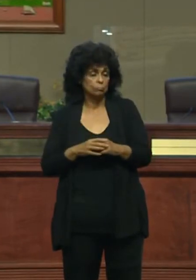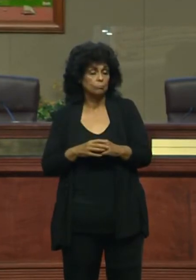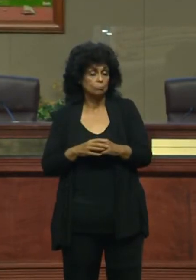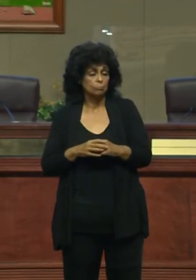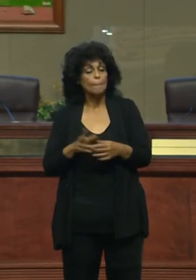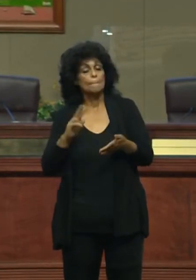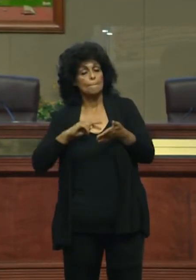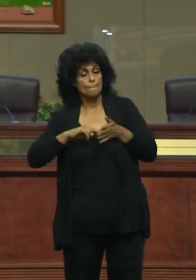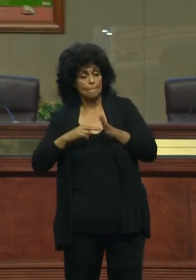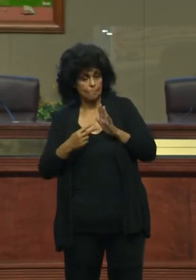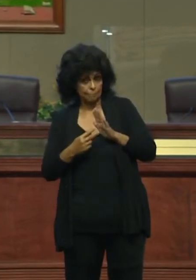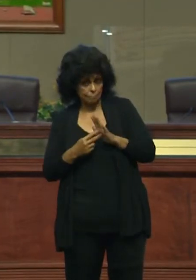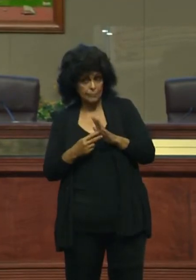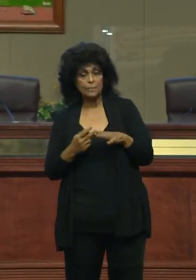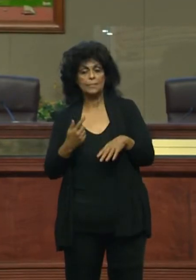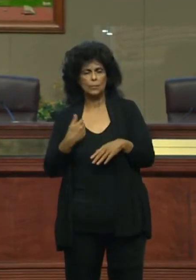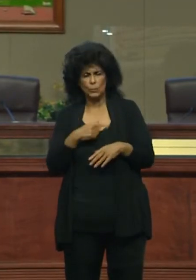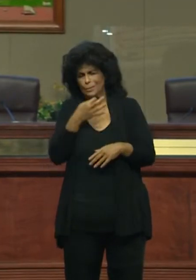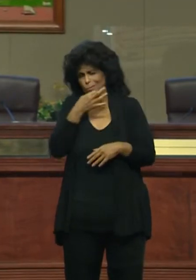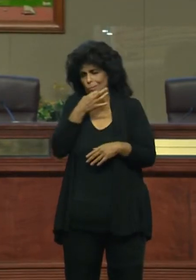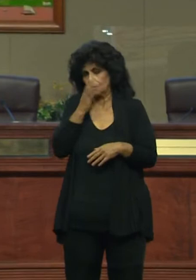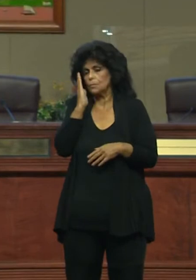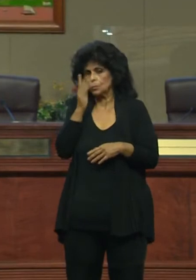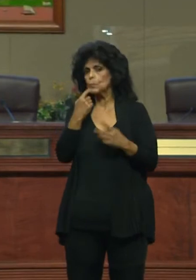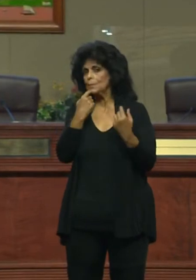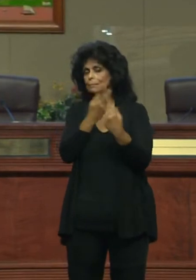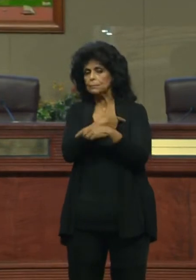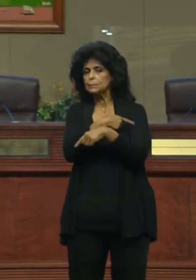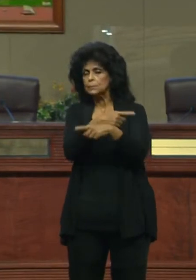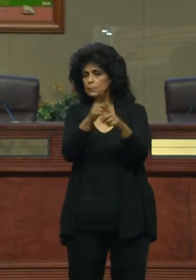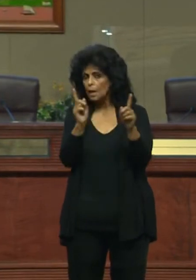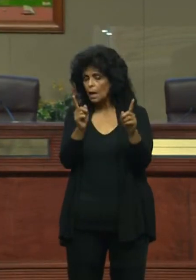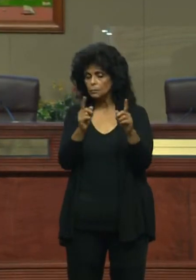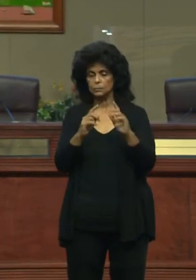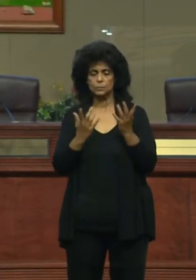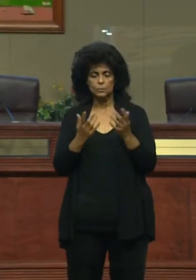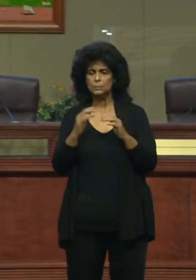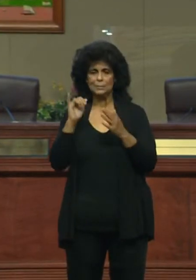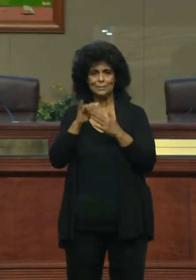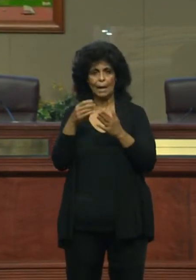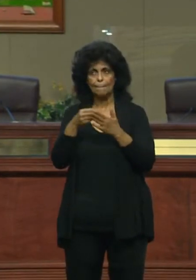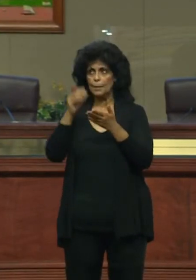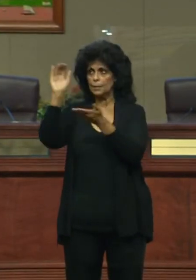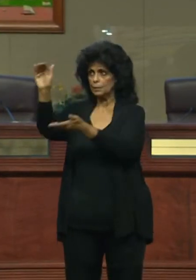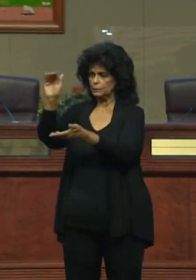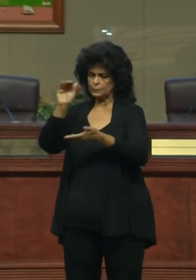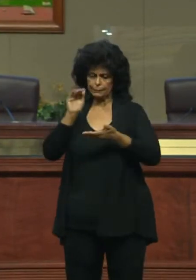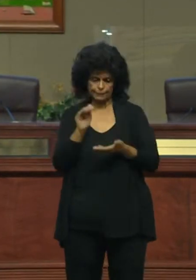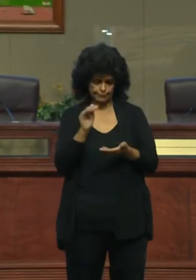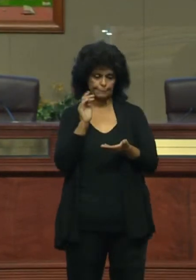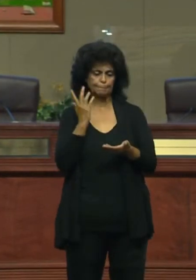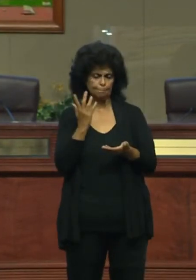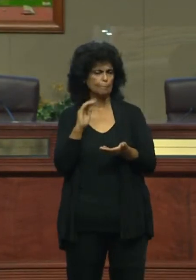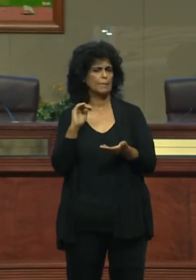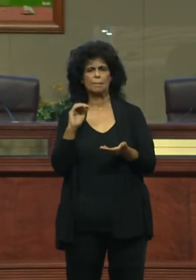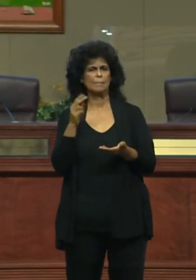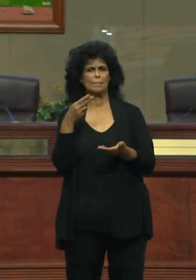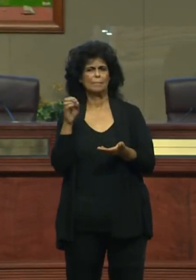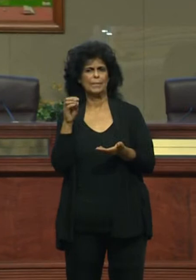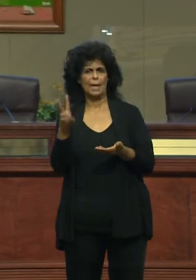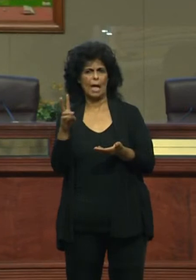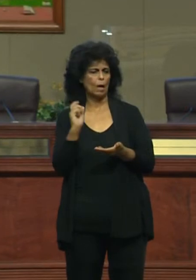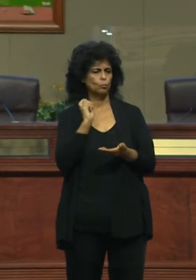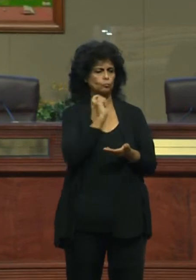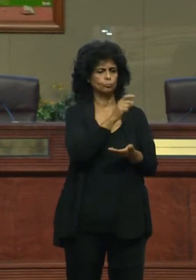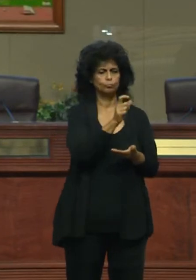We will be making announcements soon about how we will allocate those additional dollars